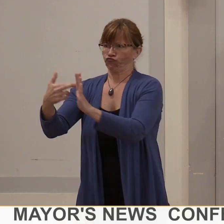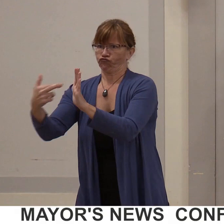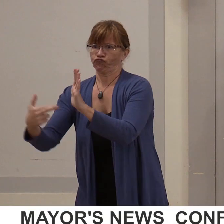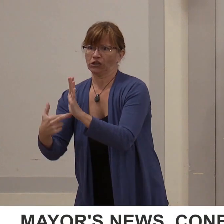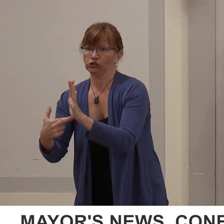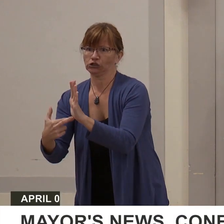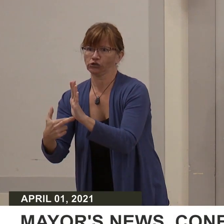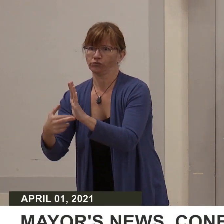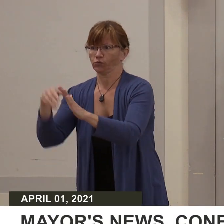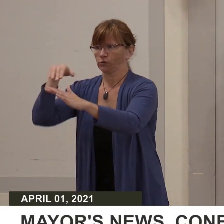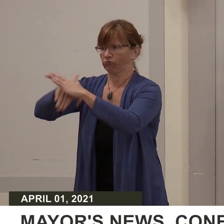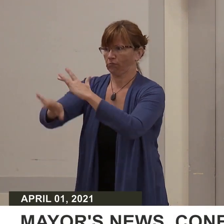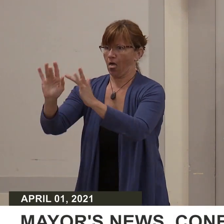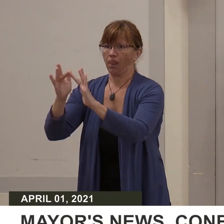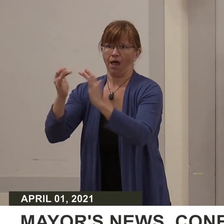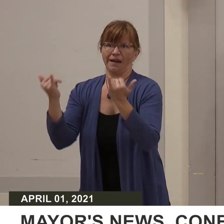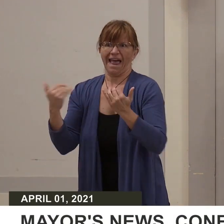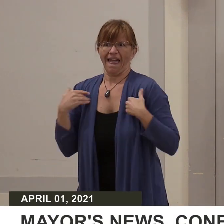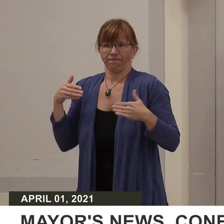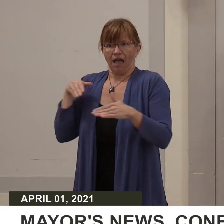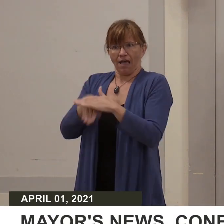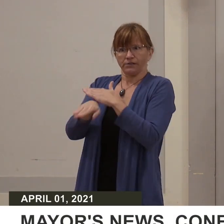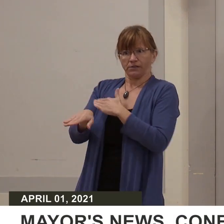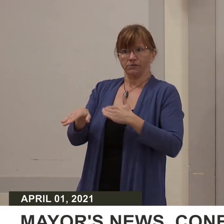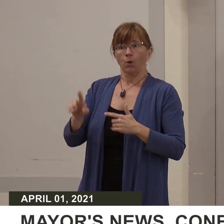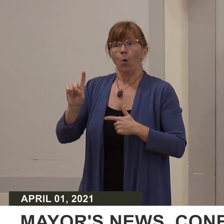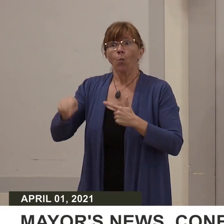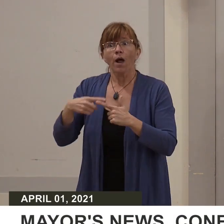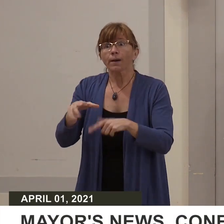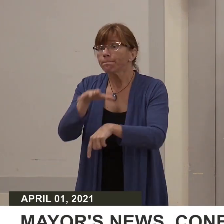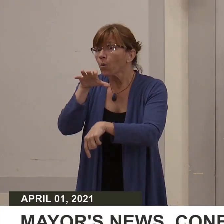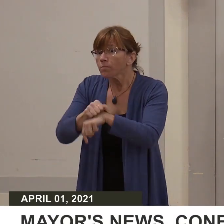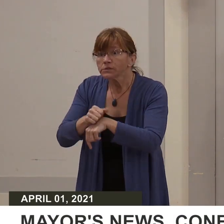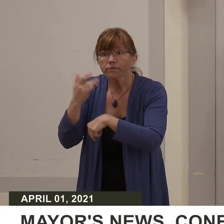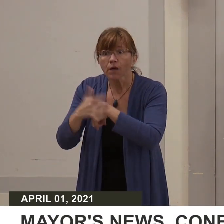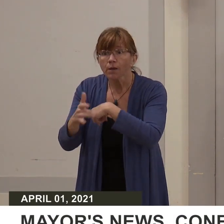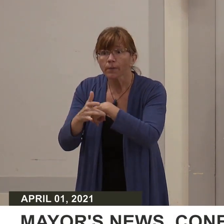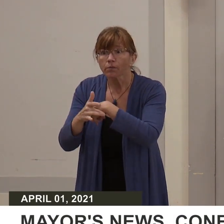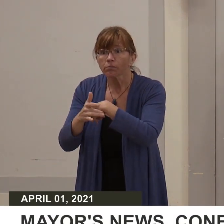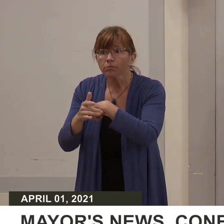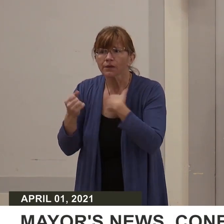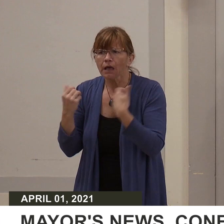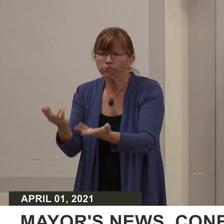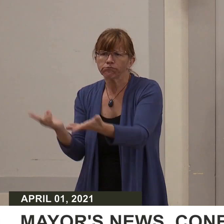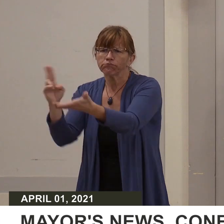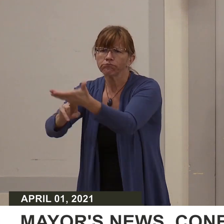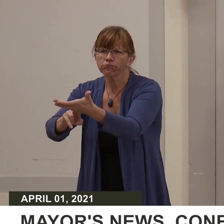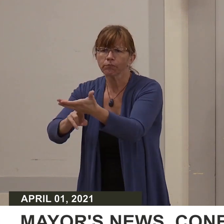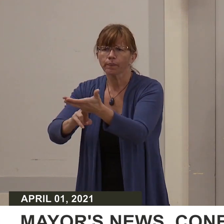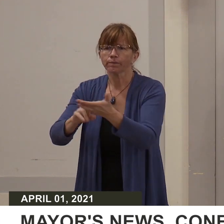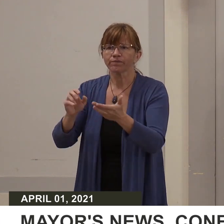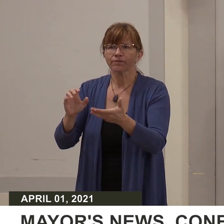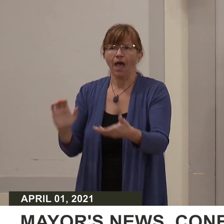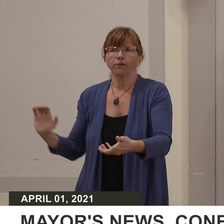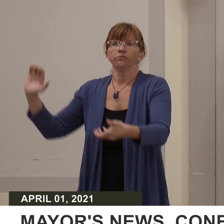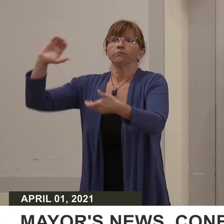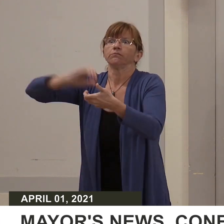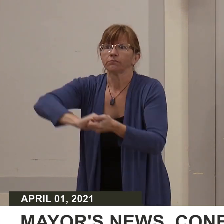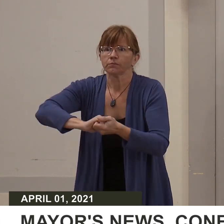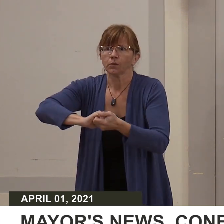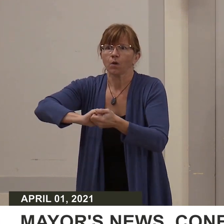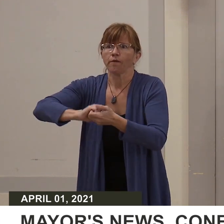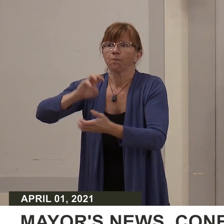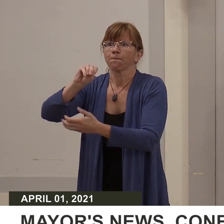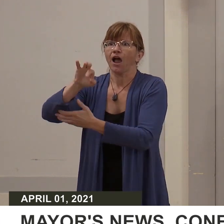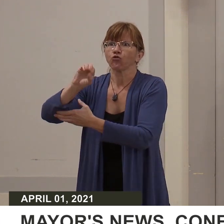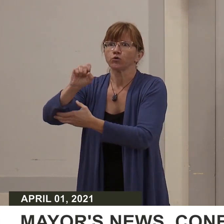pre-register for vaccinations as they become available. This partnership between Microsoft and the health department is another example